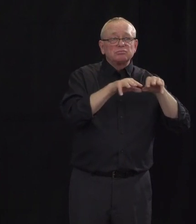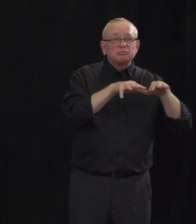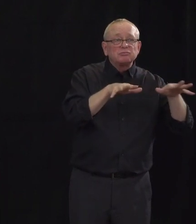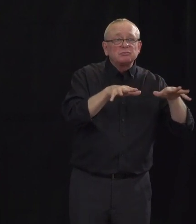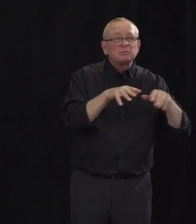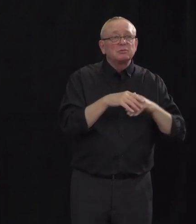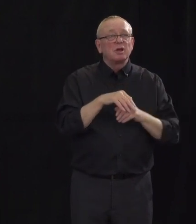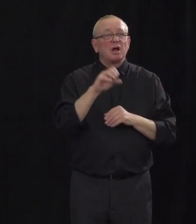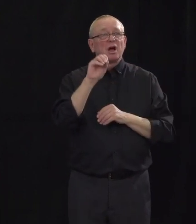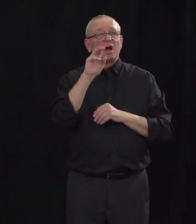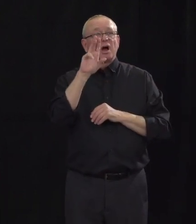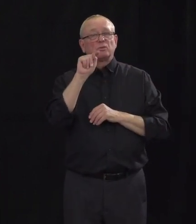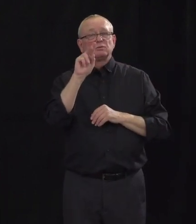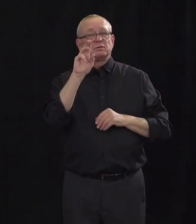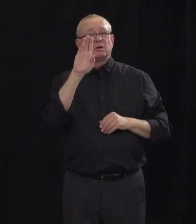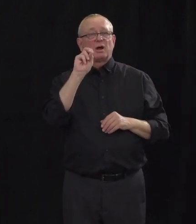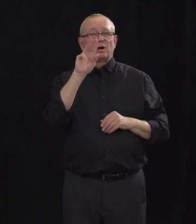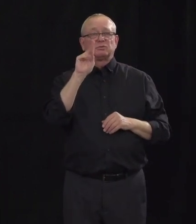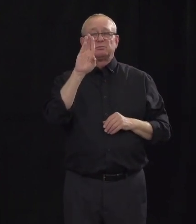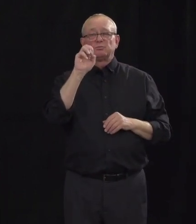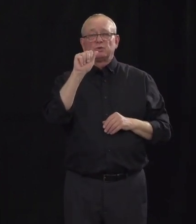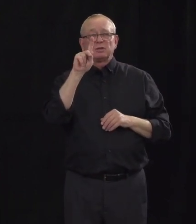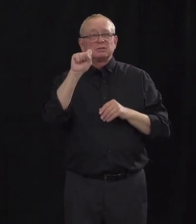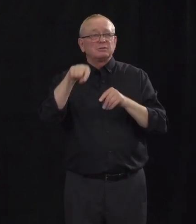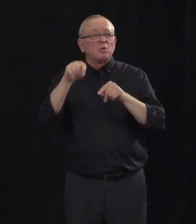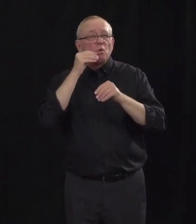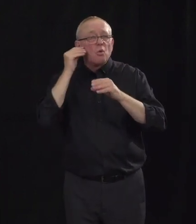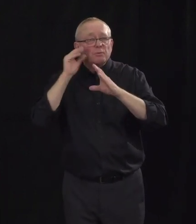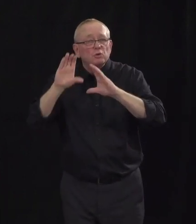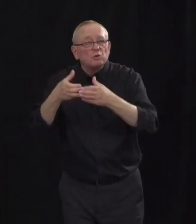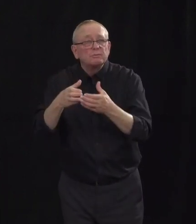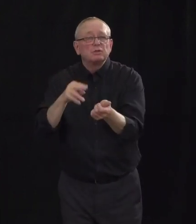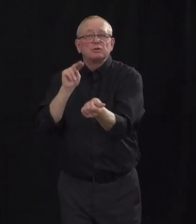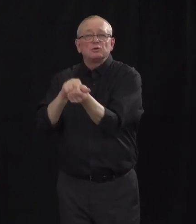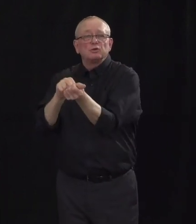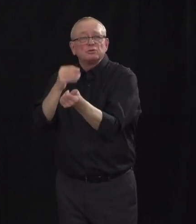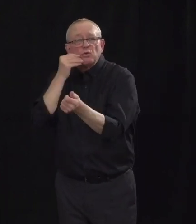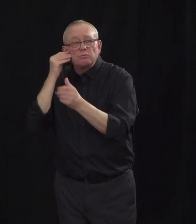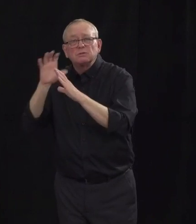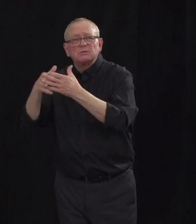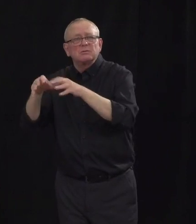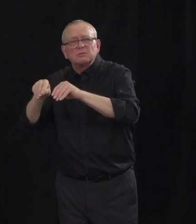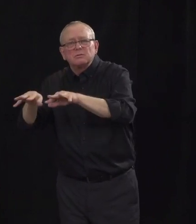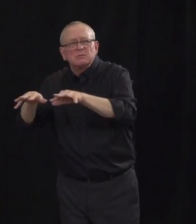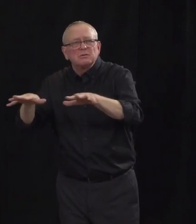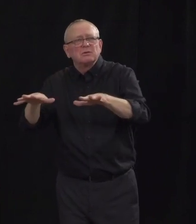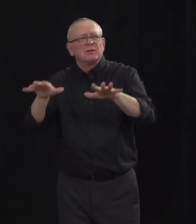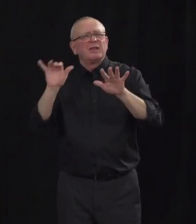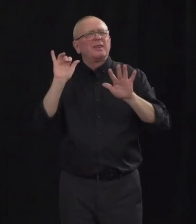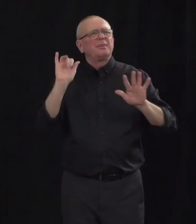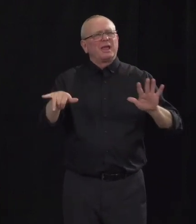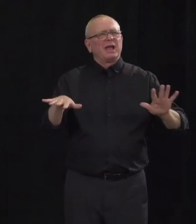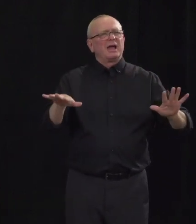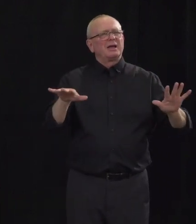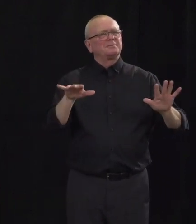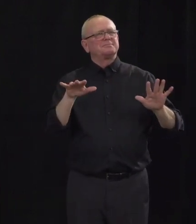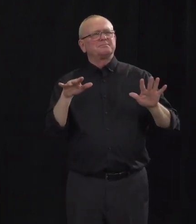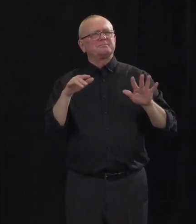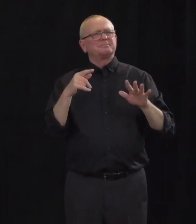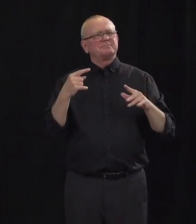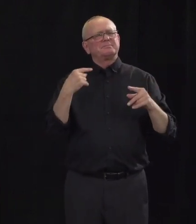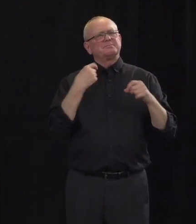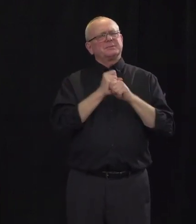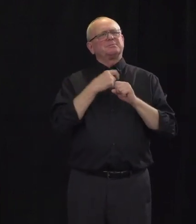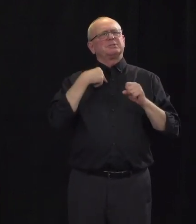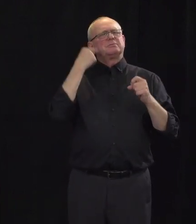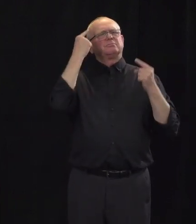to make sure that we had the time to bring that forward to our decision makers, because it does have a very significant impact on our population, and these are